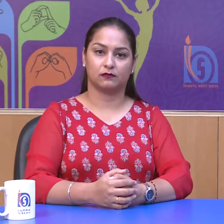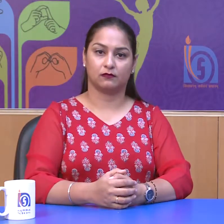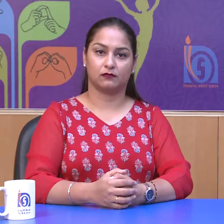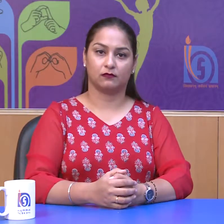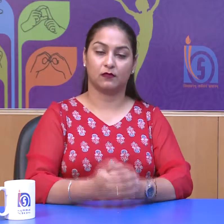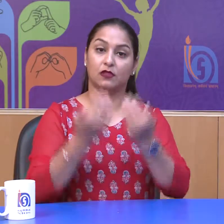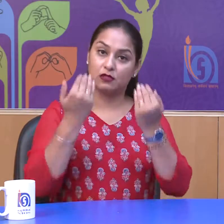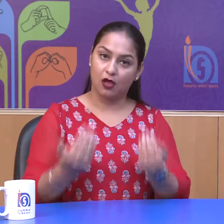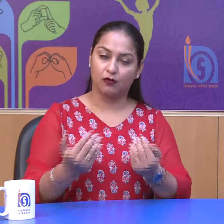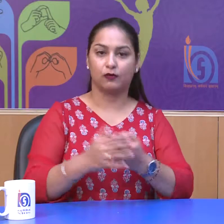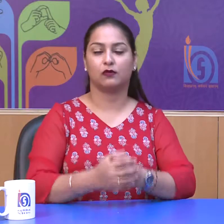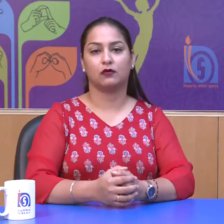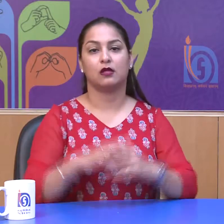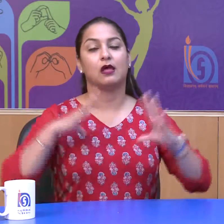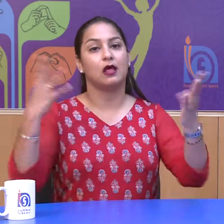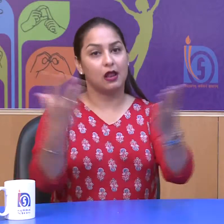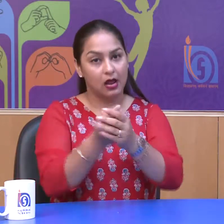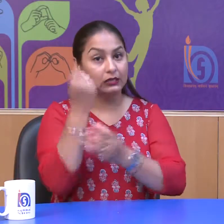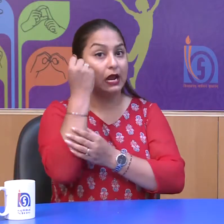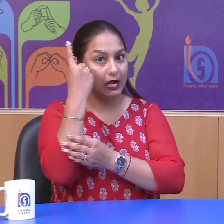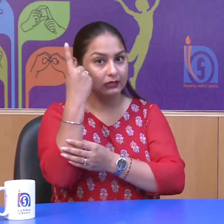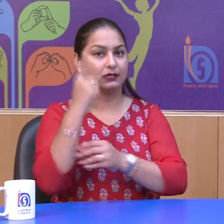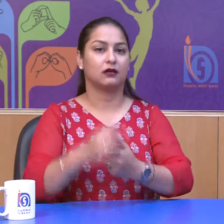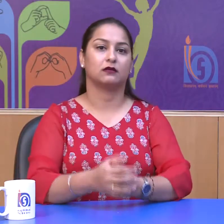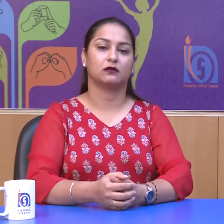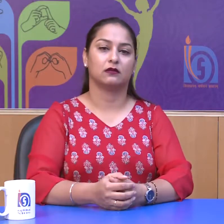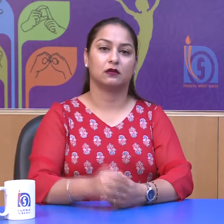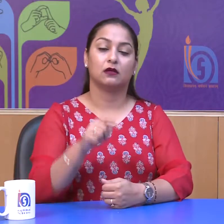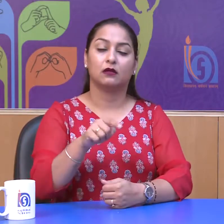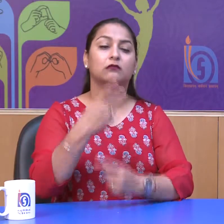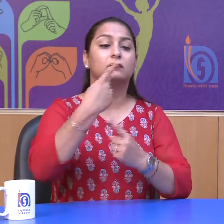Now, let's understand the types of elections.